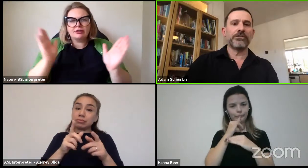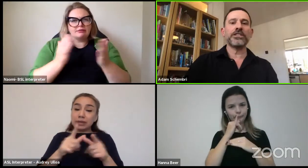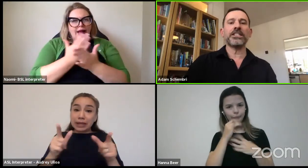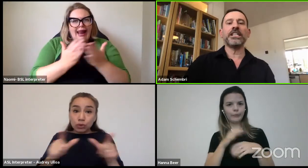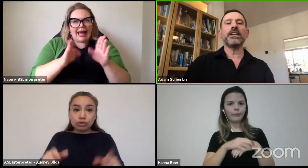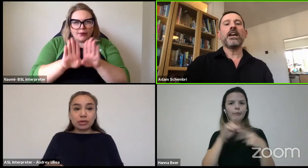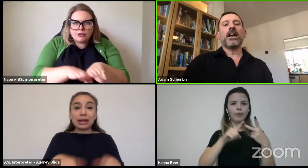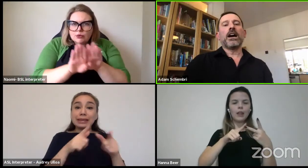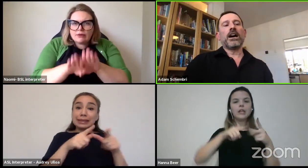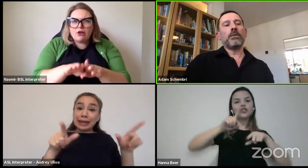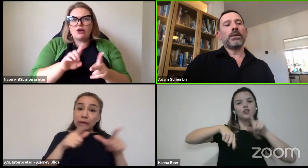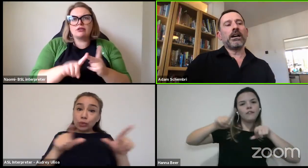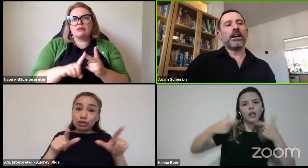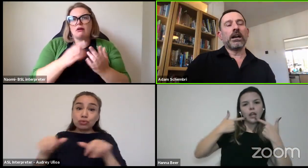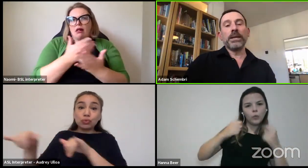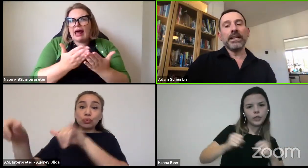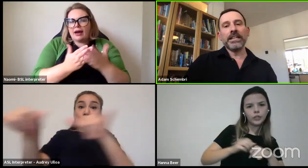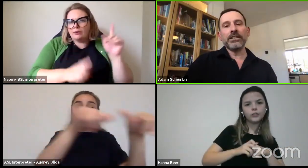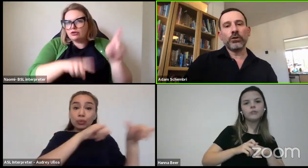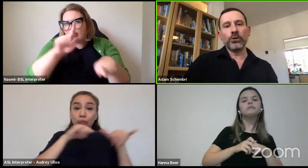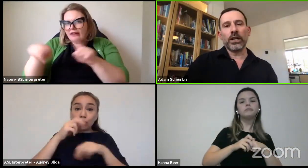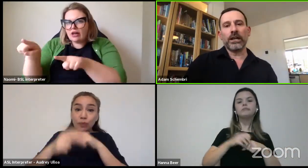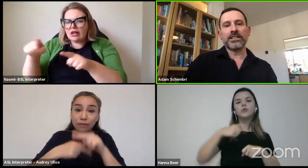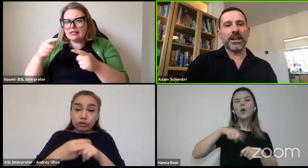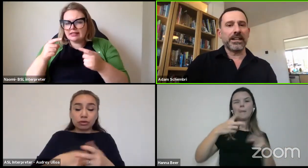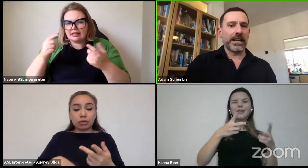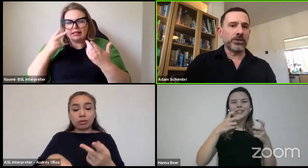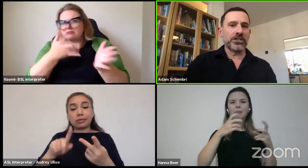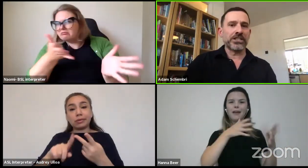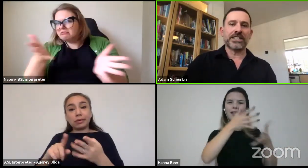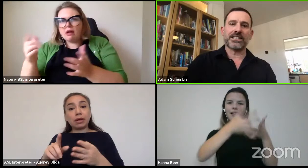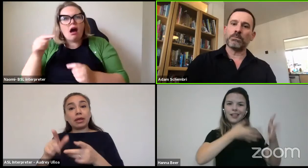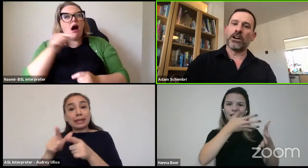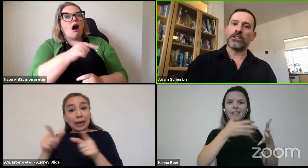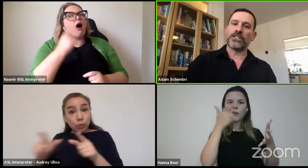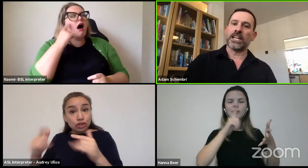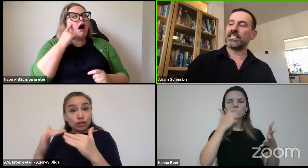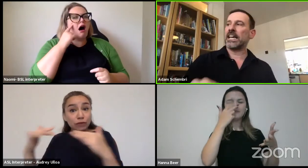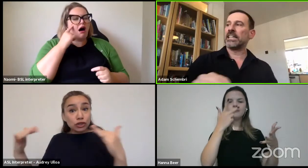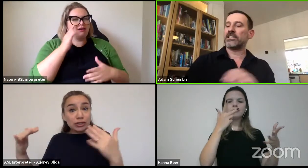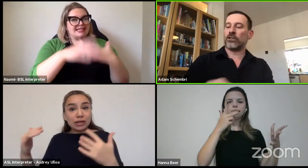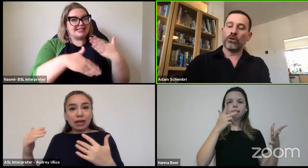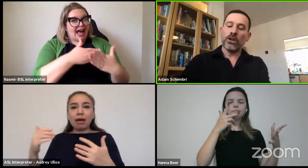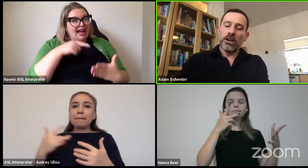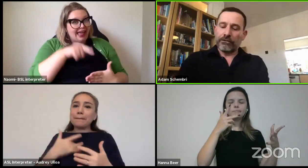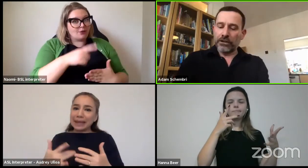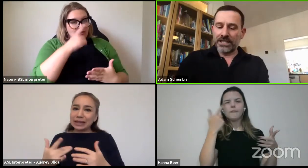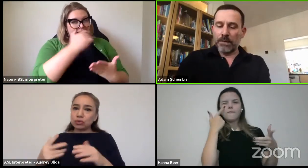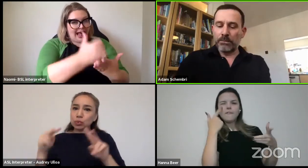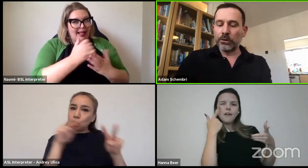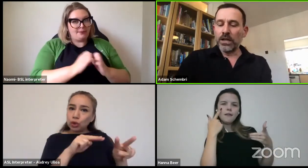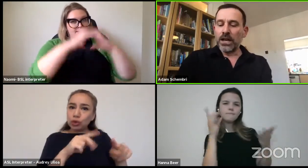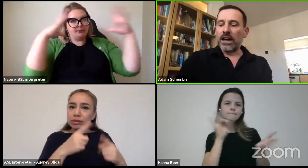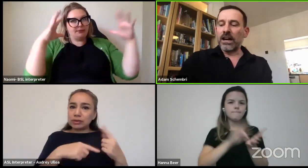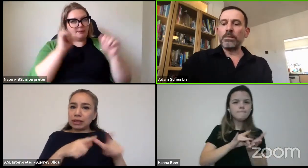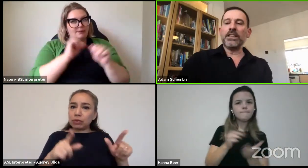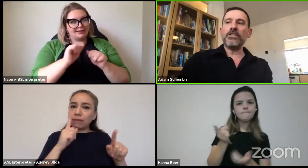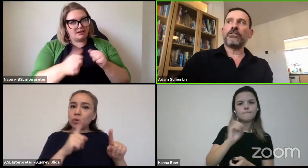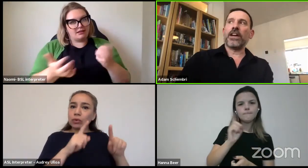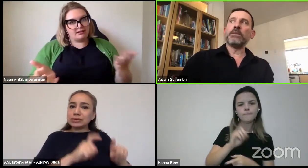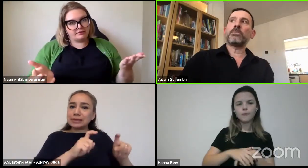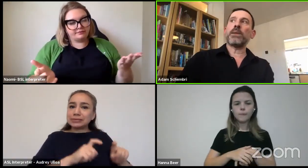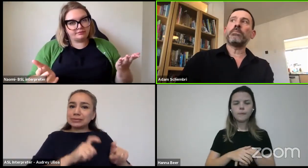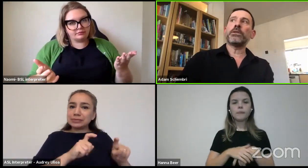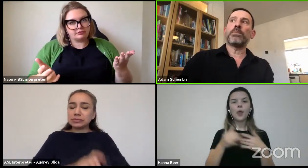language diversity, appealing to sign languages as some kind of test case. So for example, in